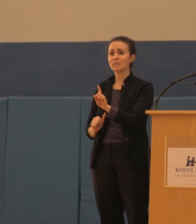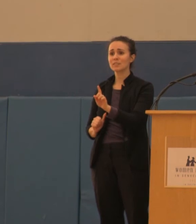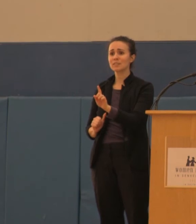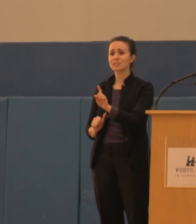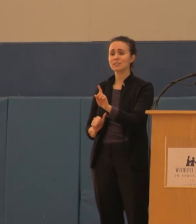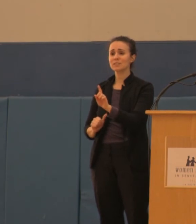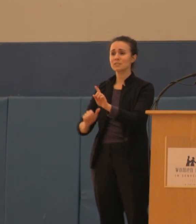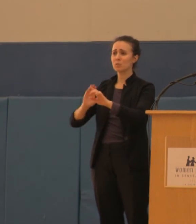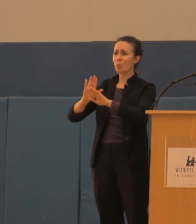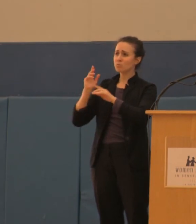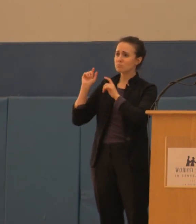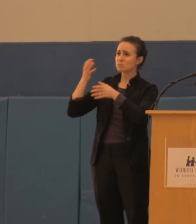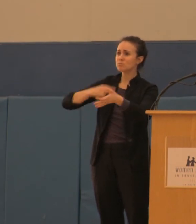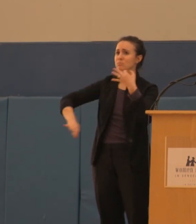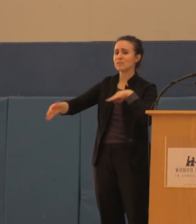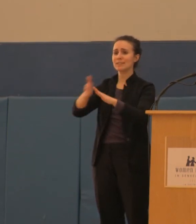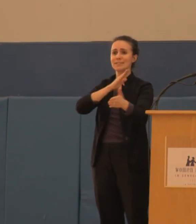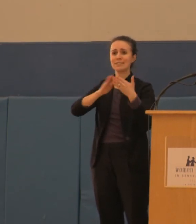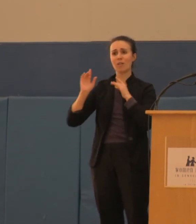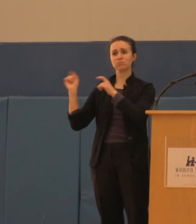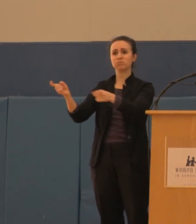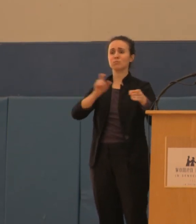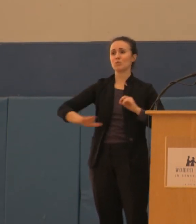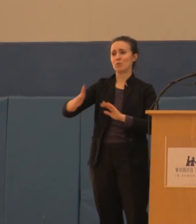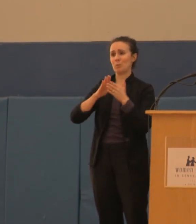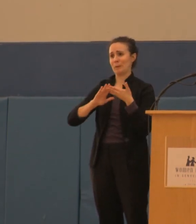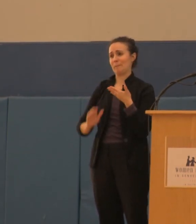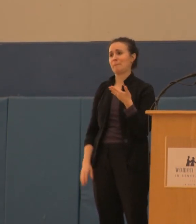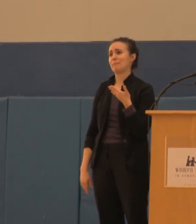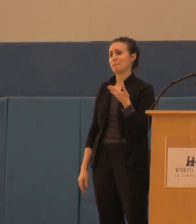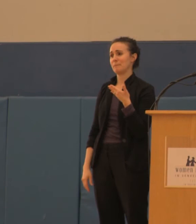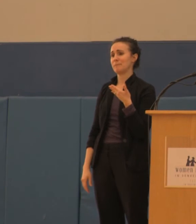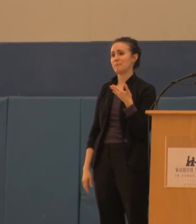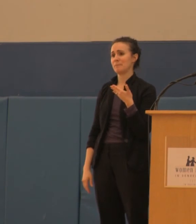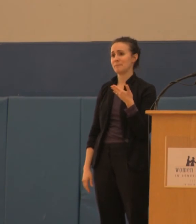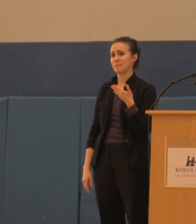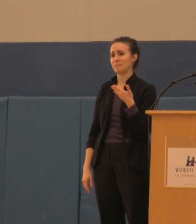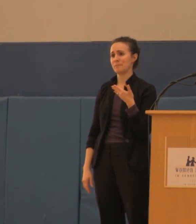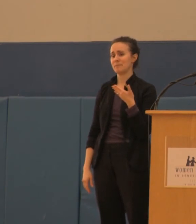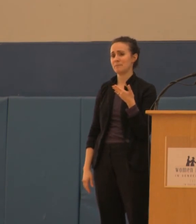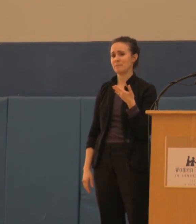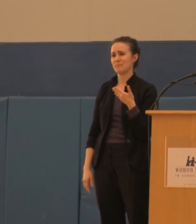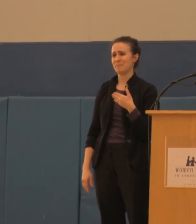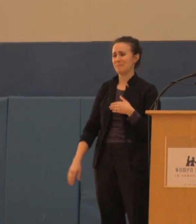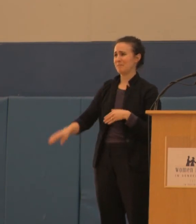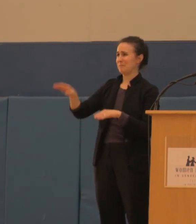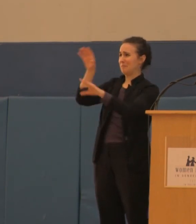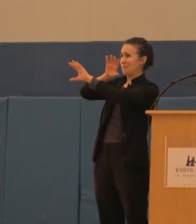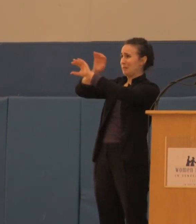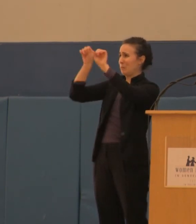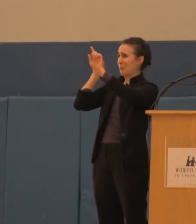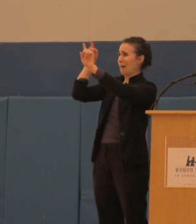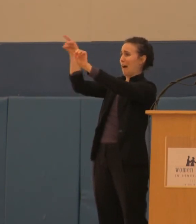and contributing members of their community. The idea that the president is